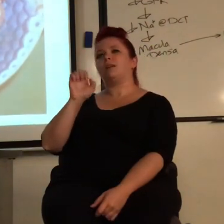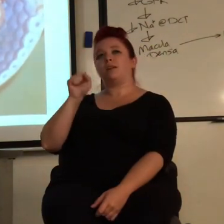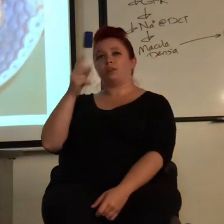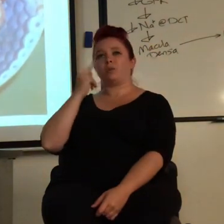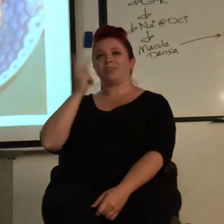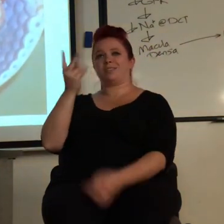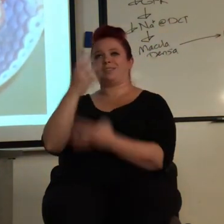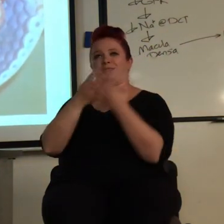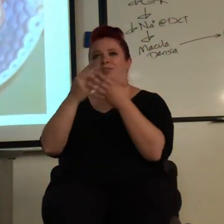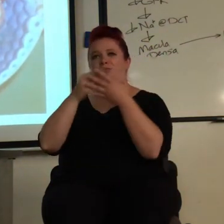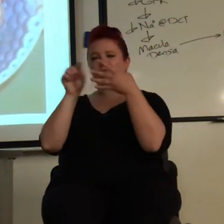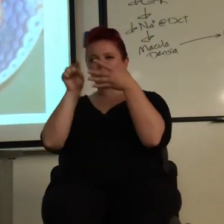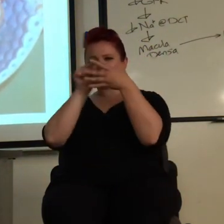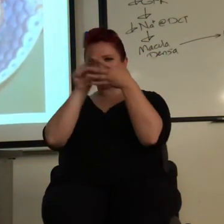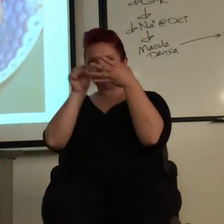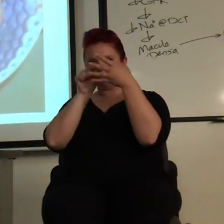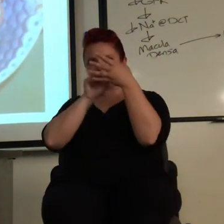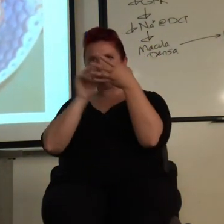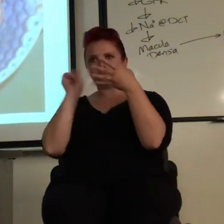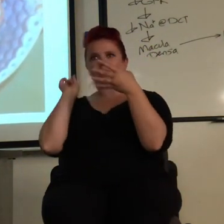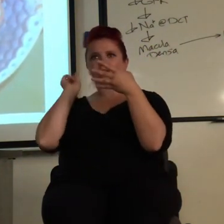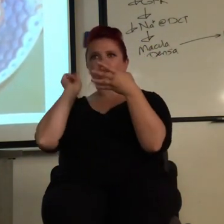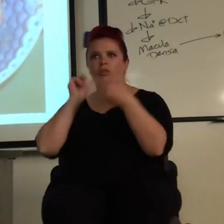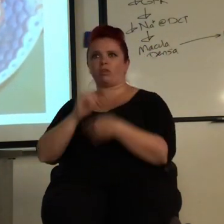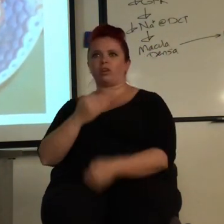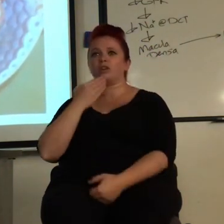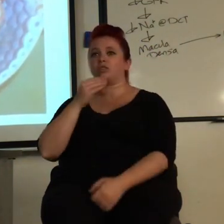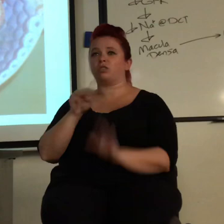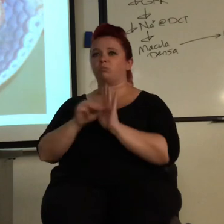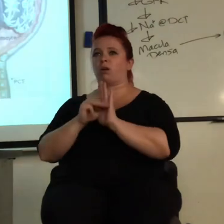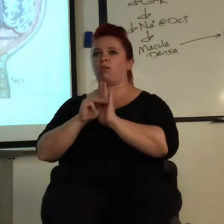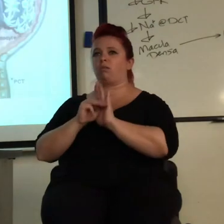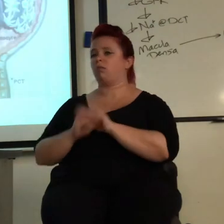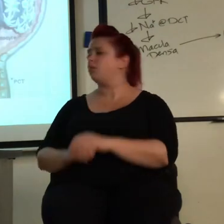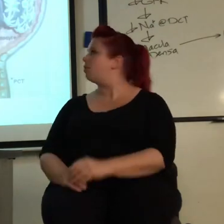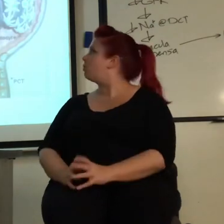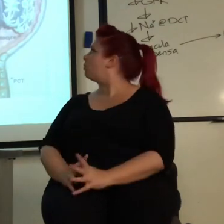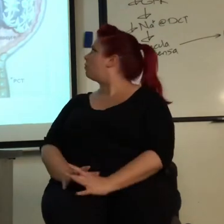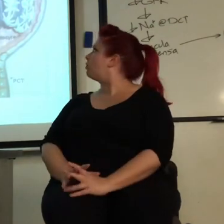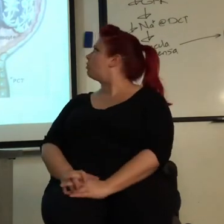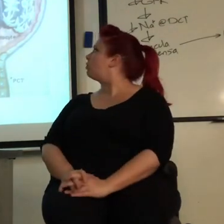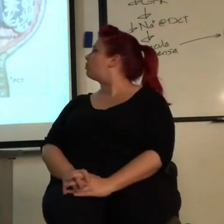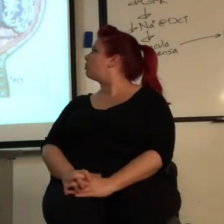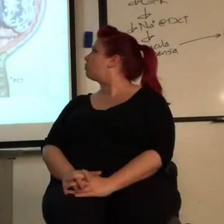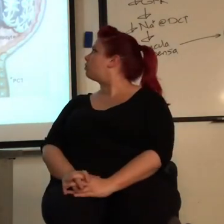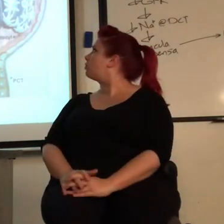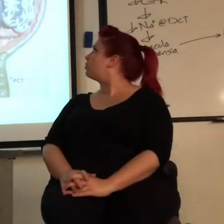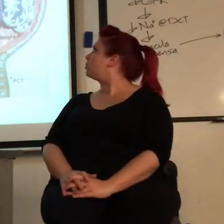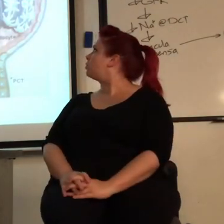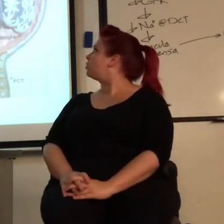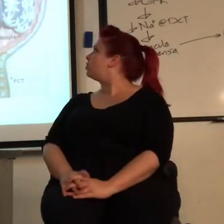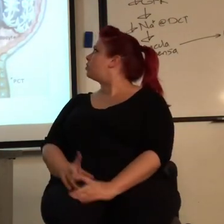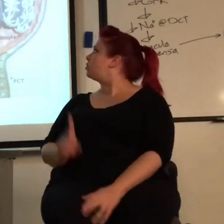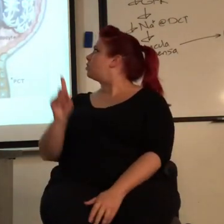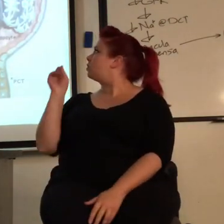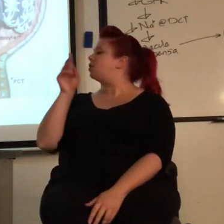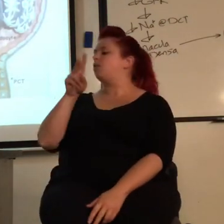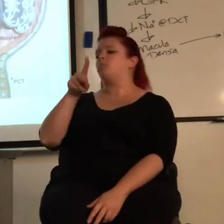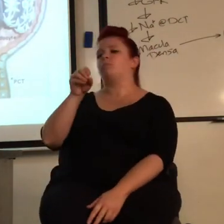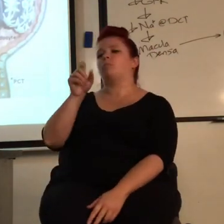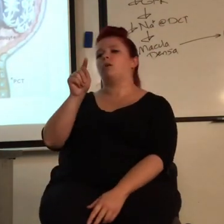That's a good model. Here's another picture. So that's the